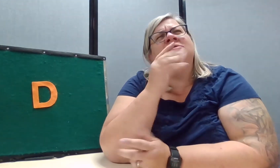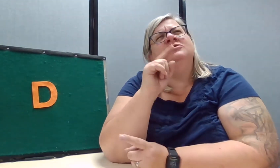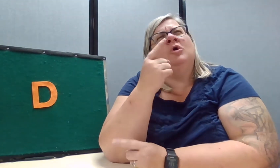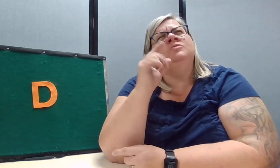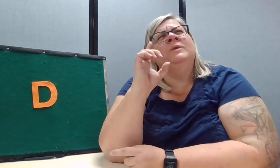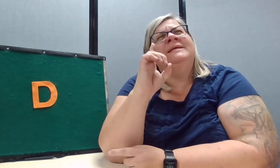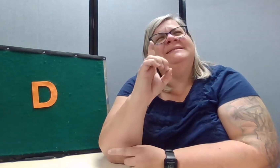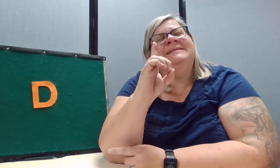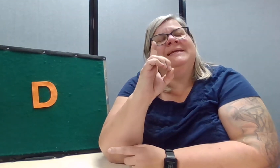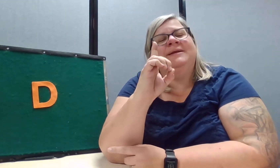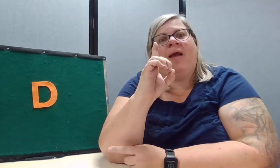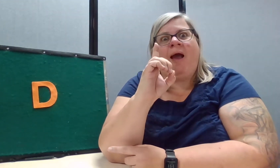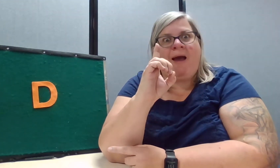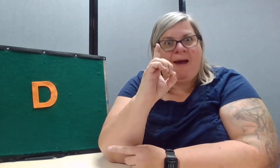What starts with the letter D?